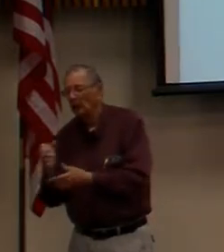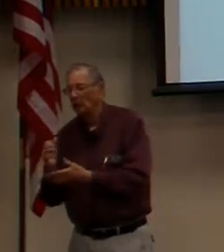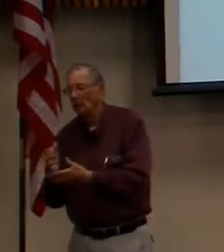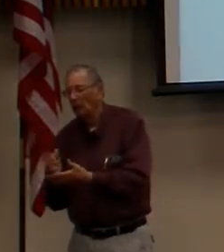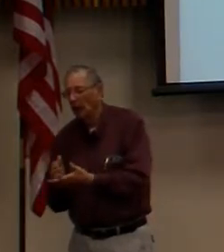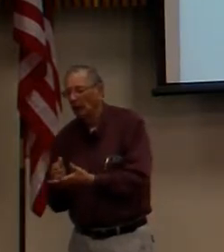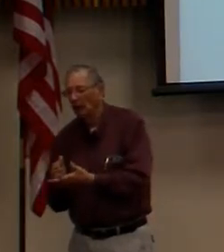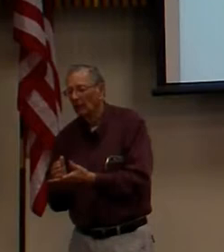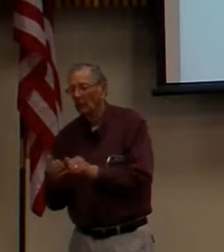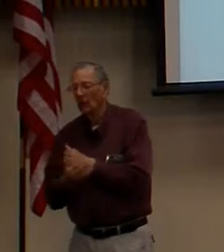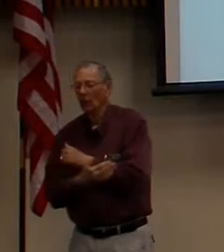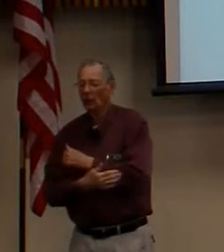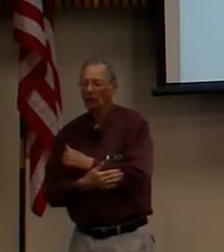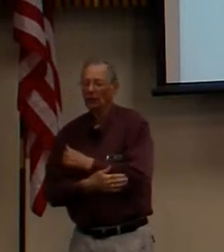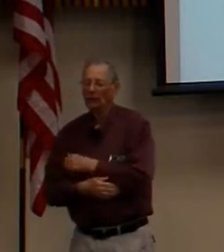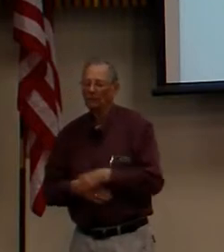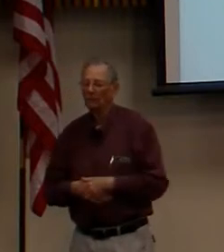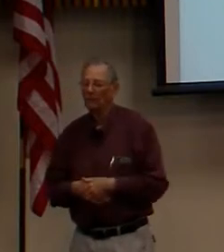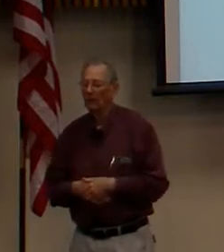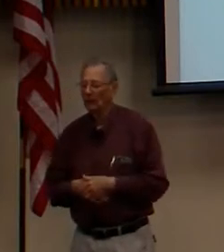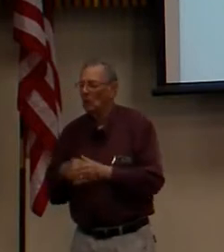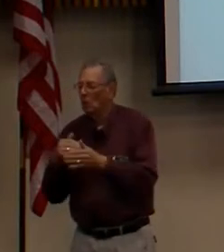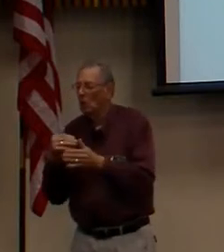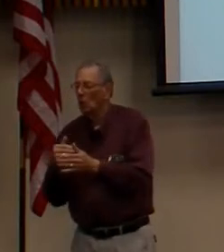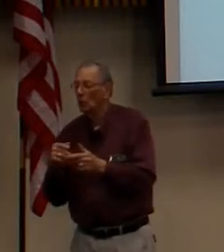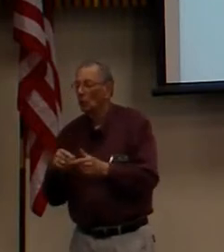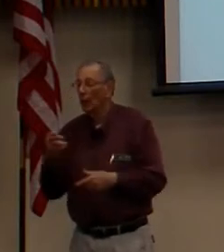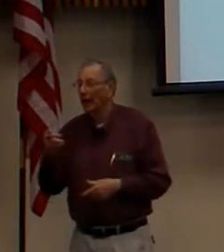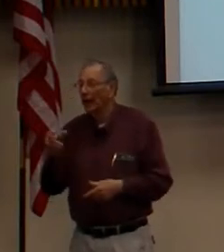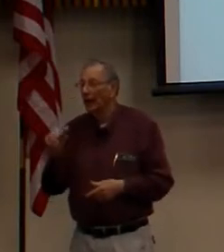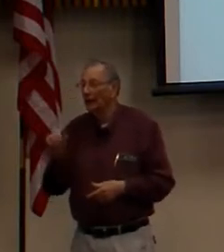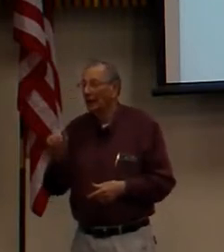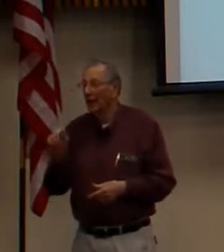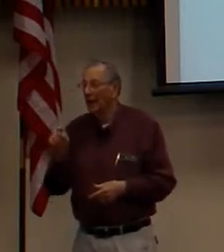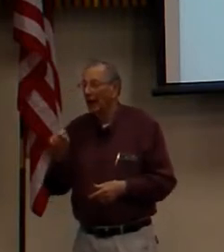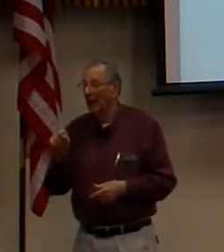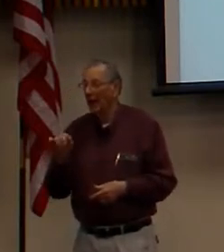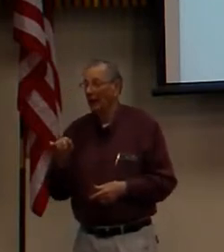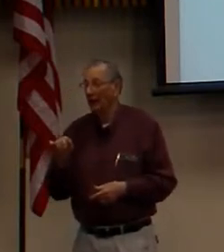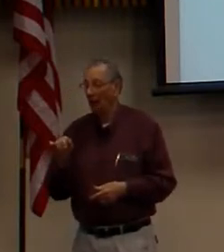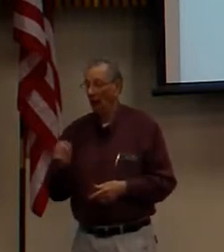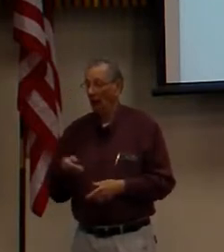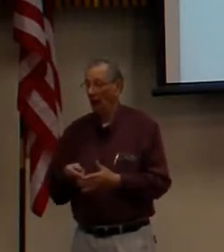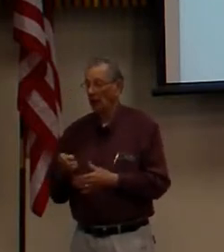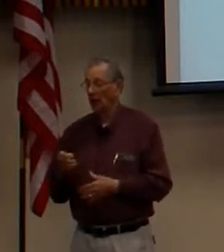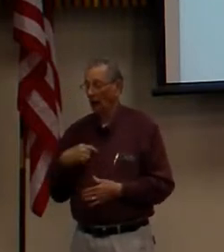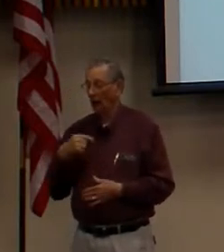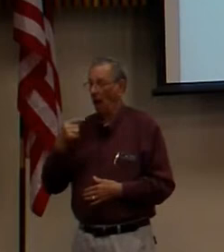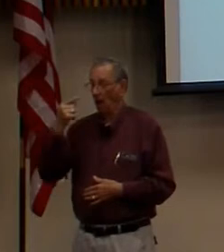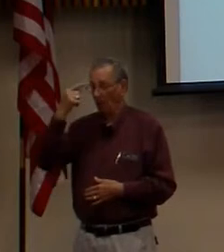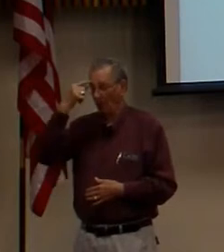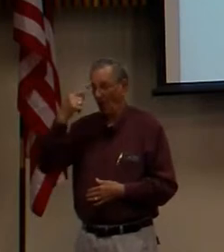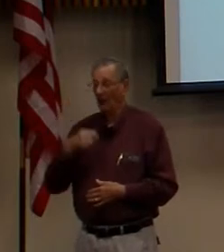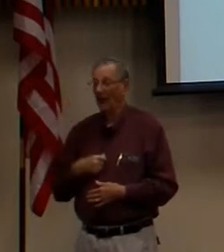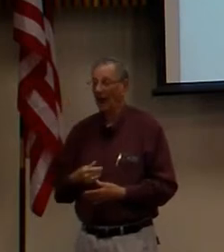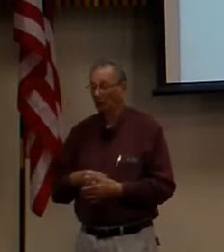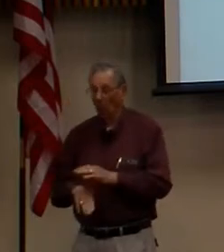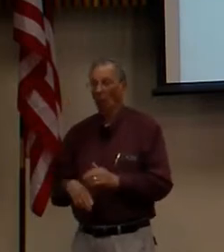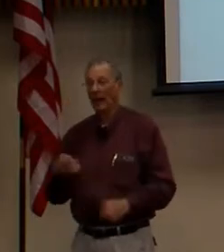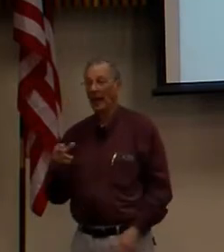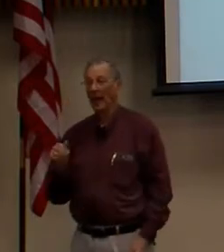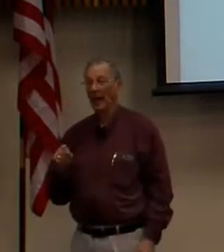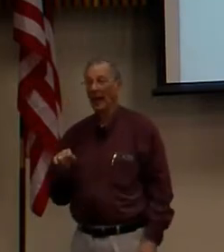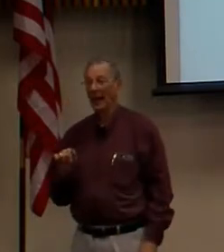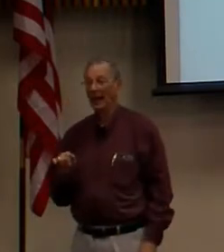country. It is close to Haiti. And to be honest with you, I thought I was more in Haiti than